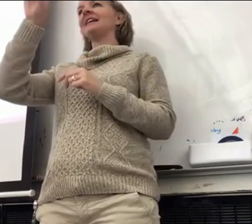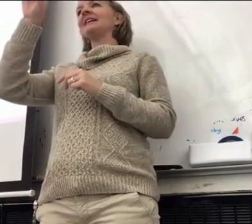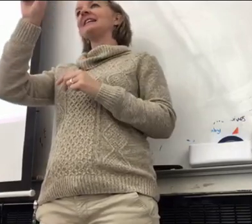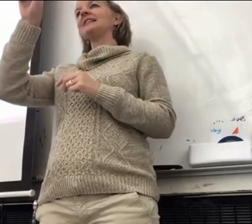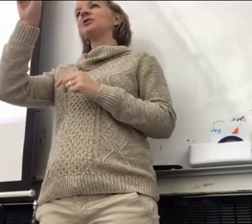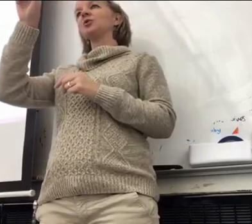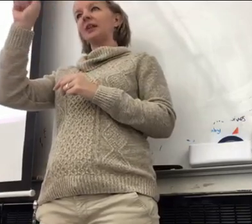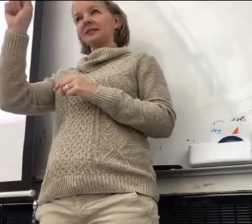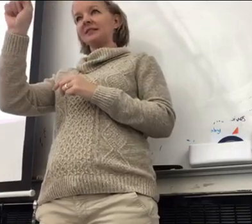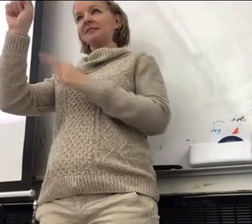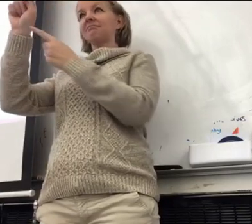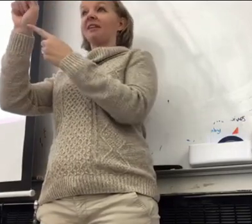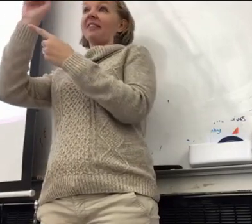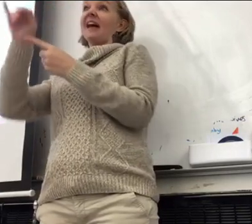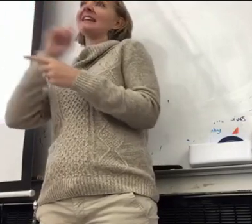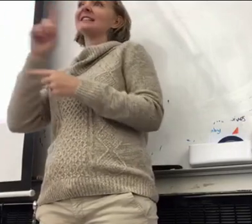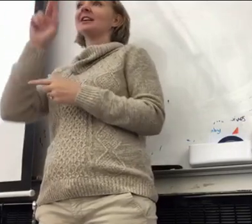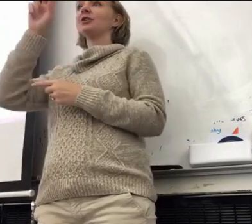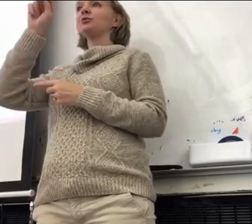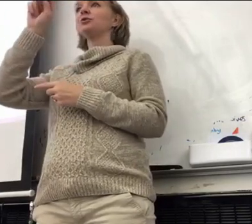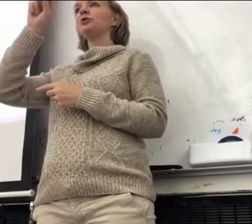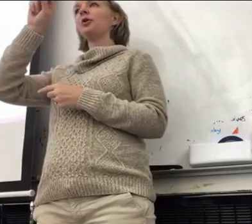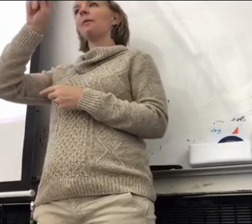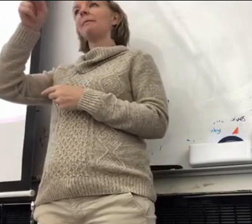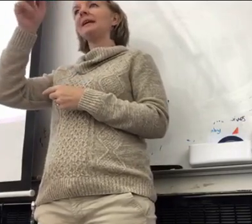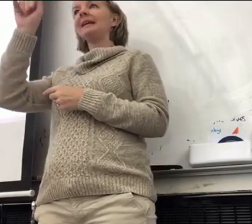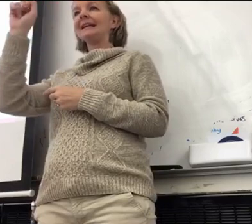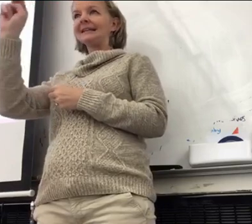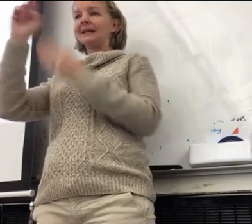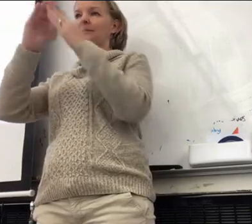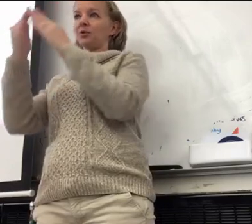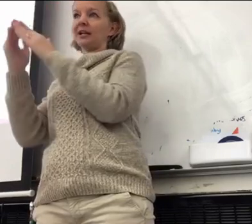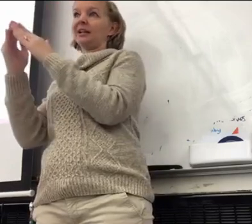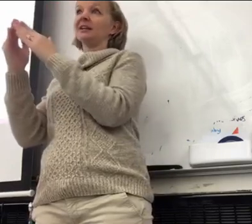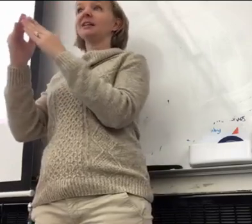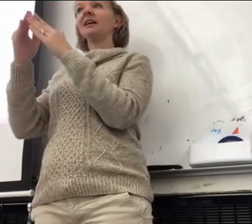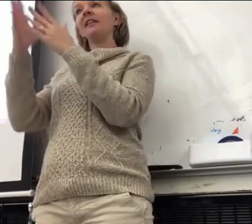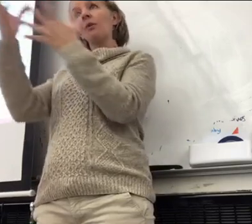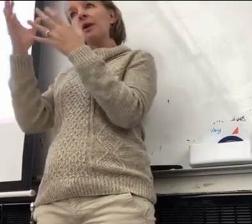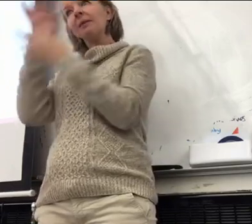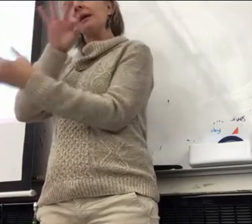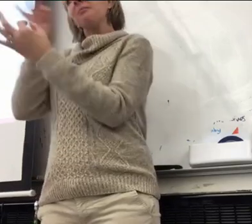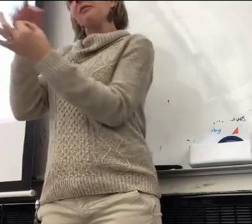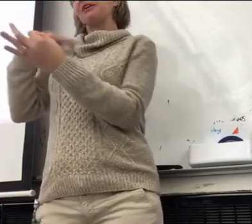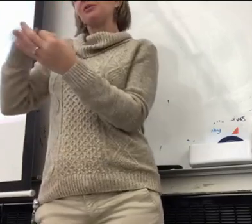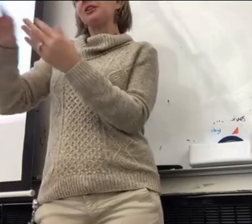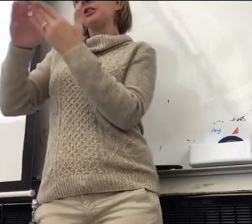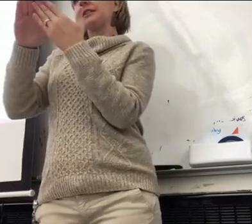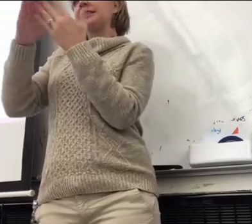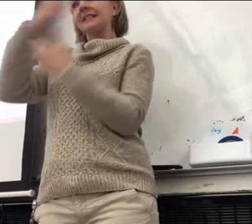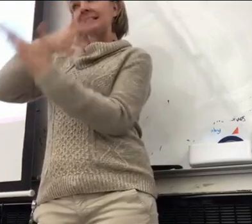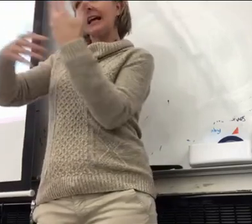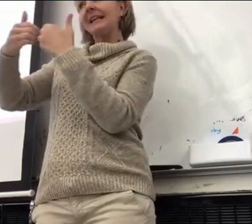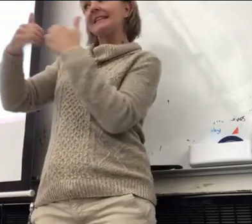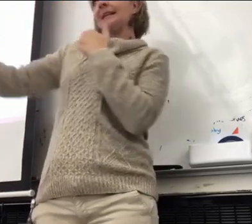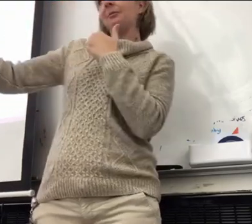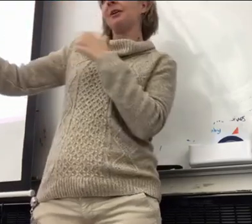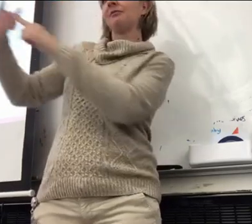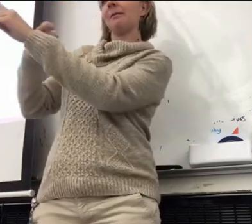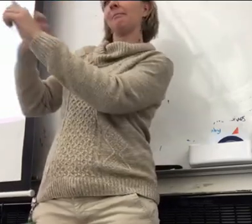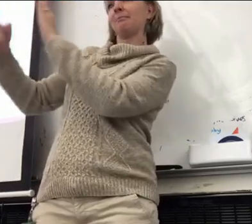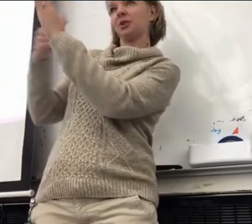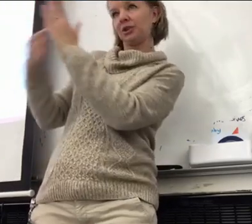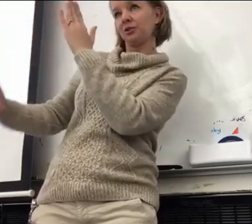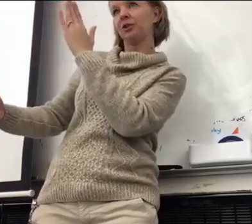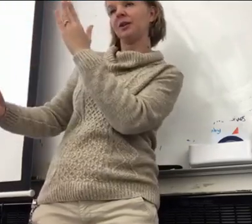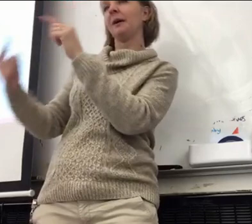State of Deseret is actually a Utopian community. It's a community where they attempted to be a perfect religious society, separated away from persecution.